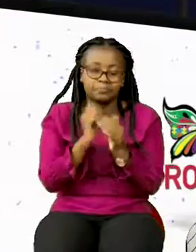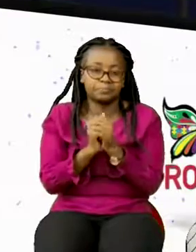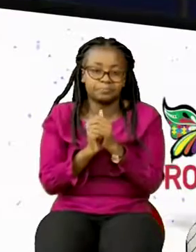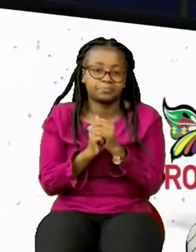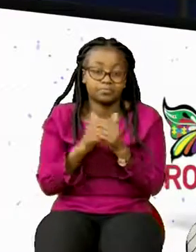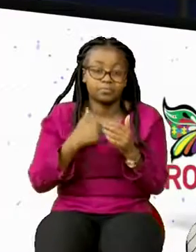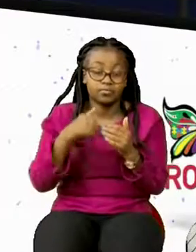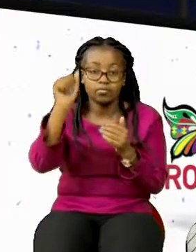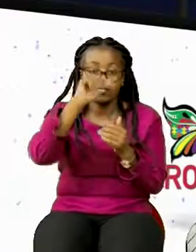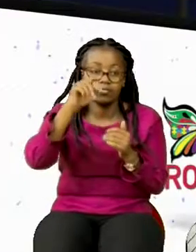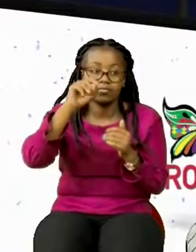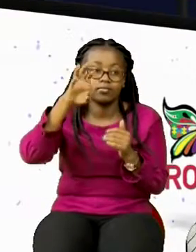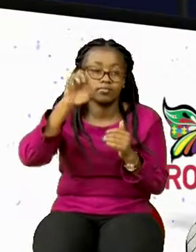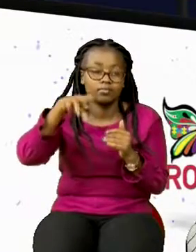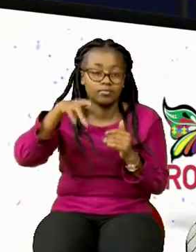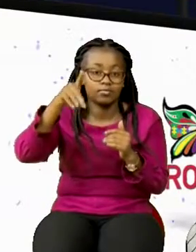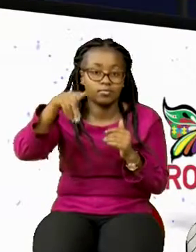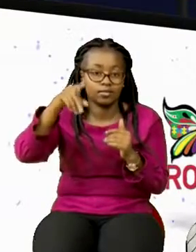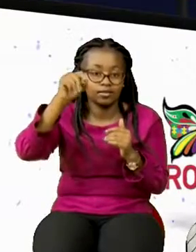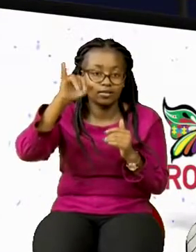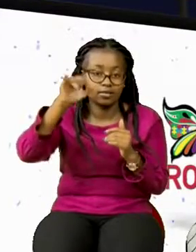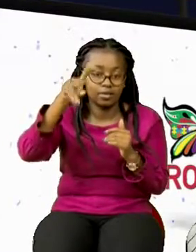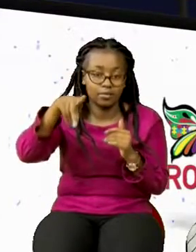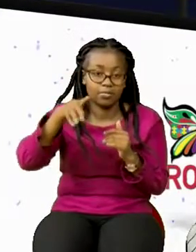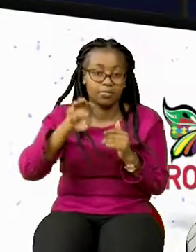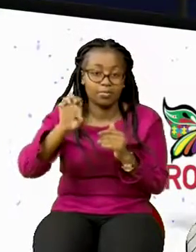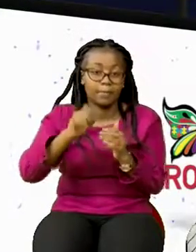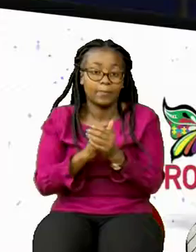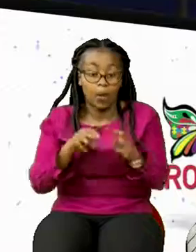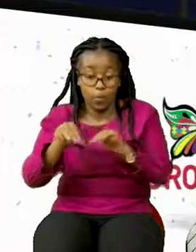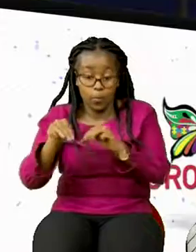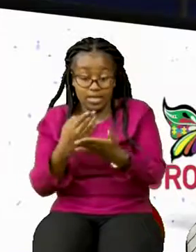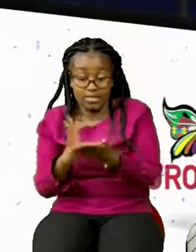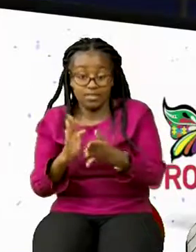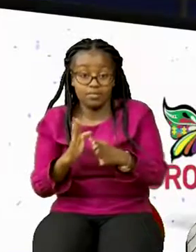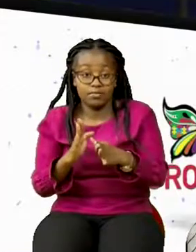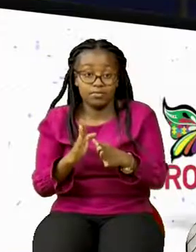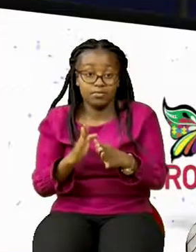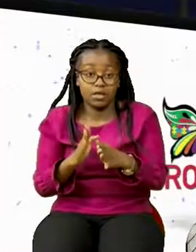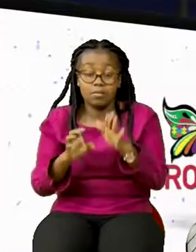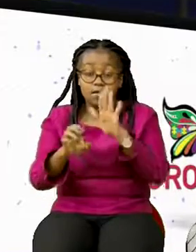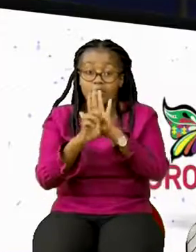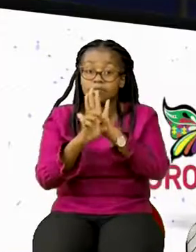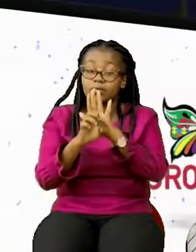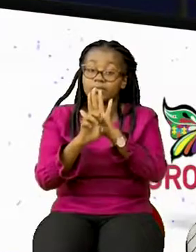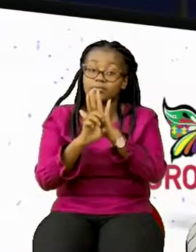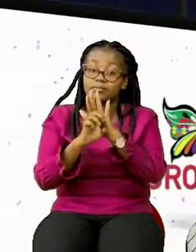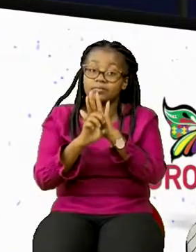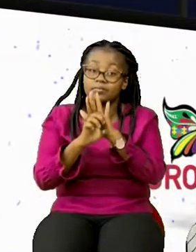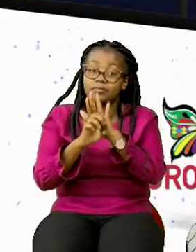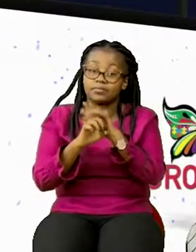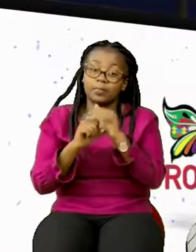called stereotyped movements. Some of them, I'll take an example of